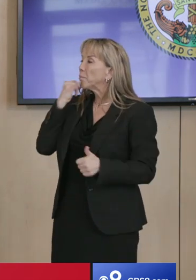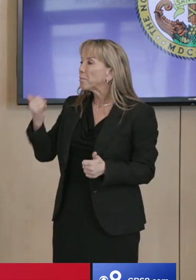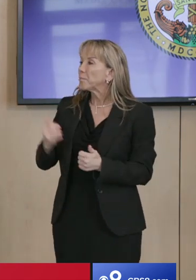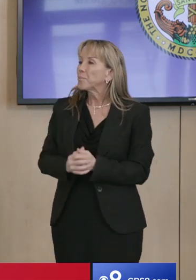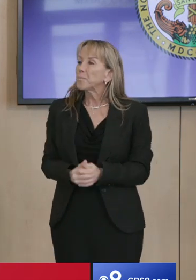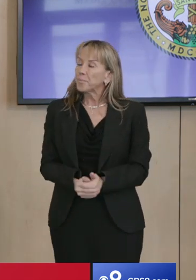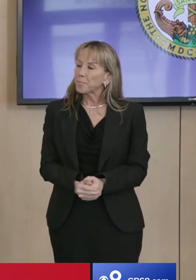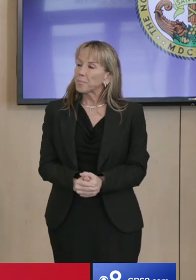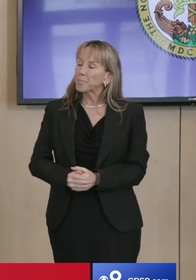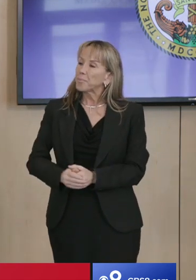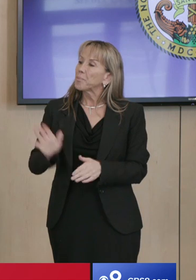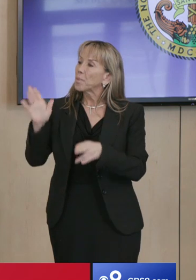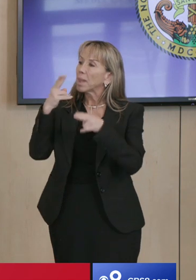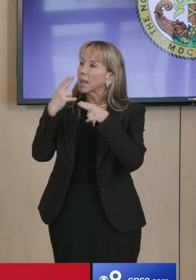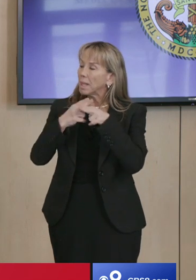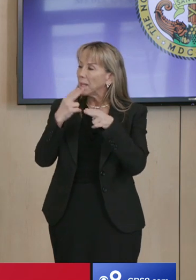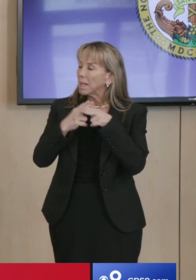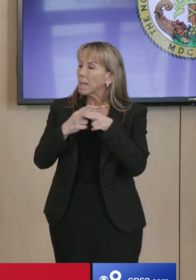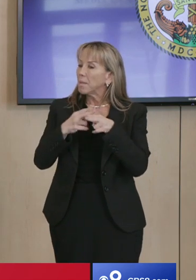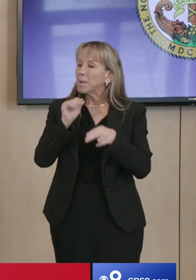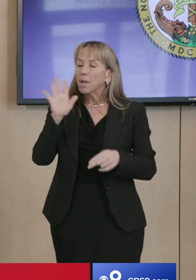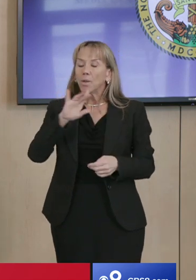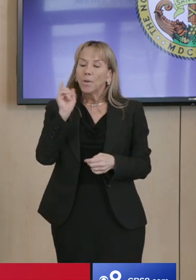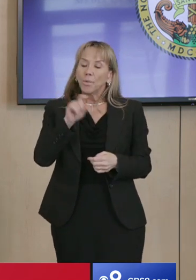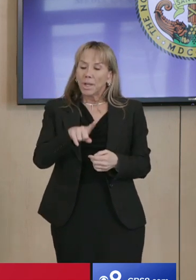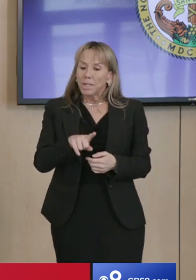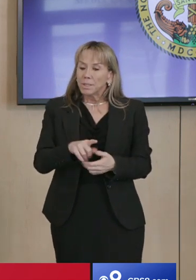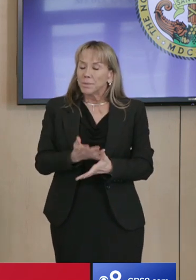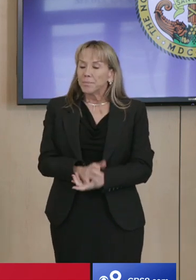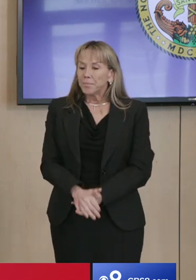KUSI, please state your name and question.